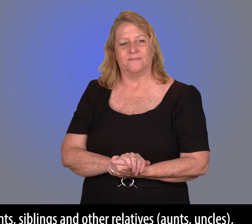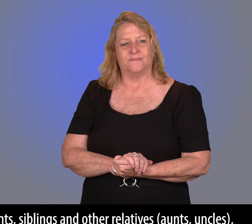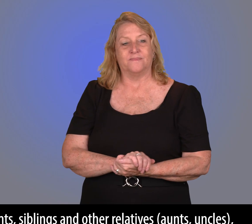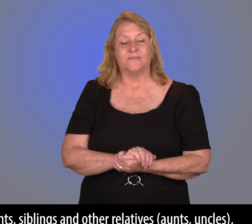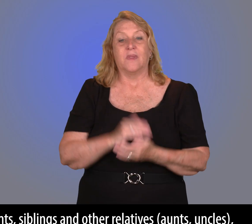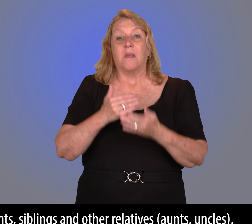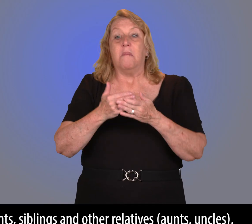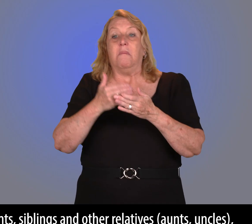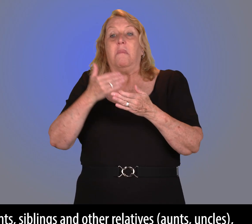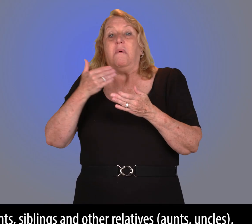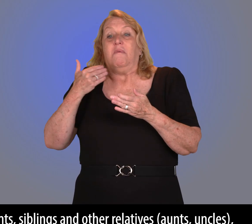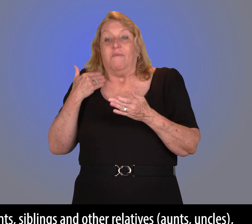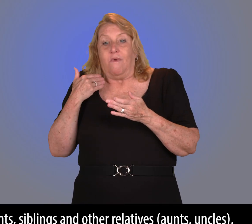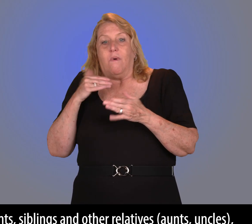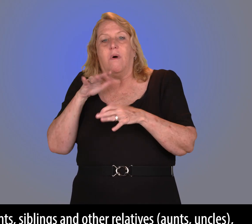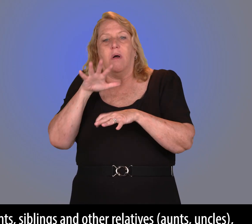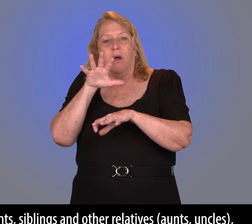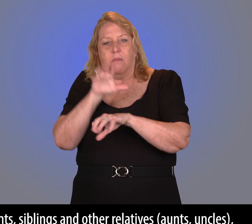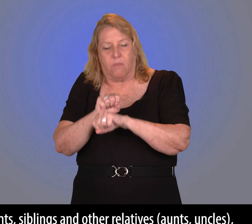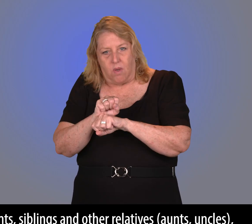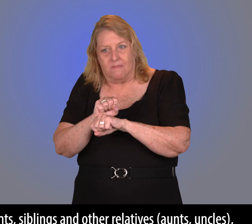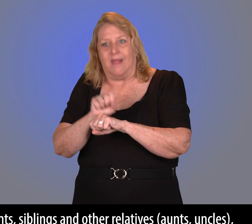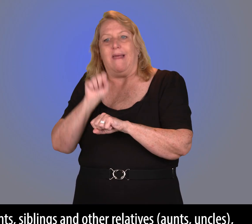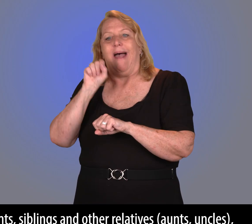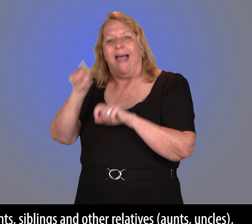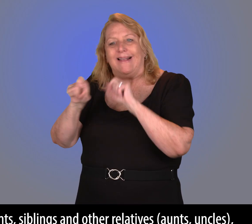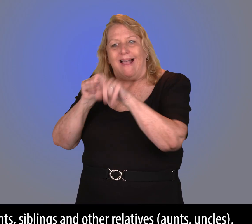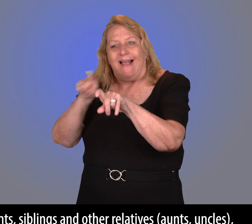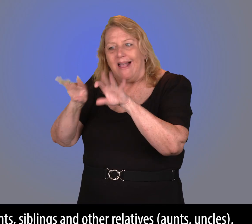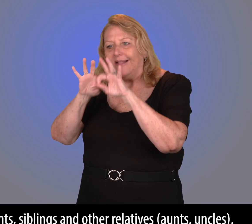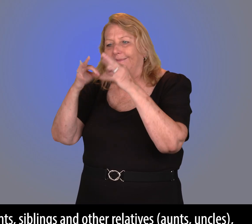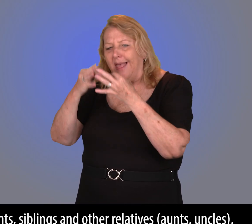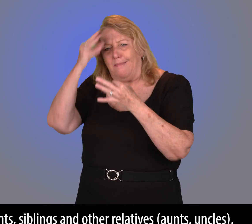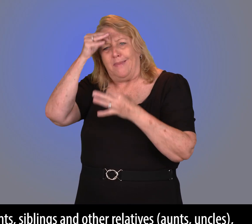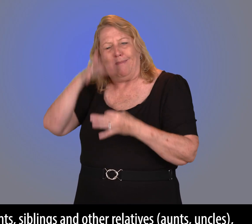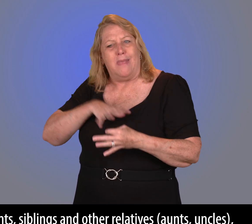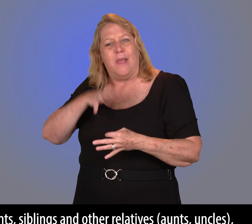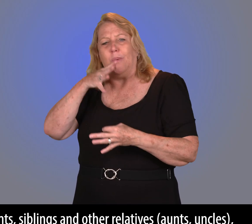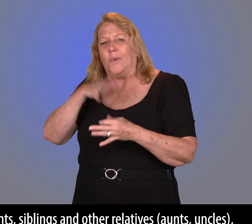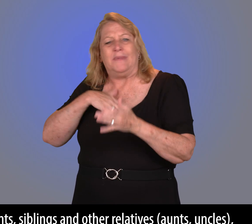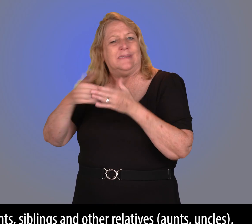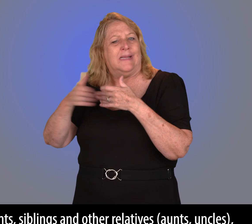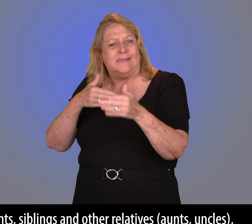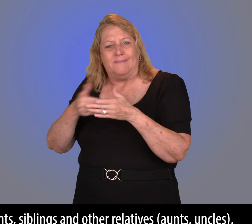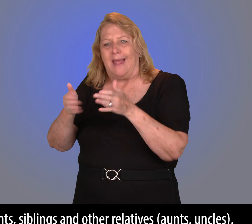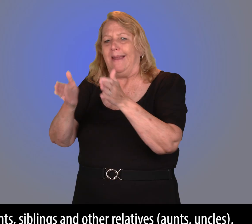Consider asking your parents, siblings, and other relatives, like aunts and uncles,